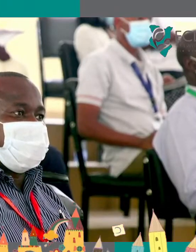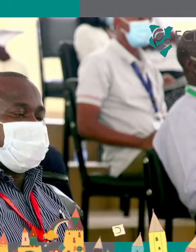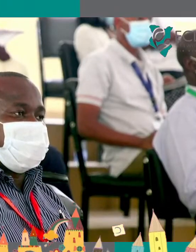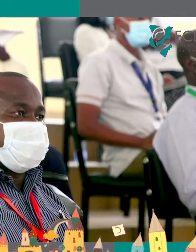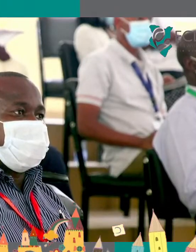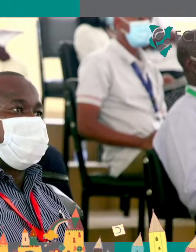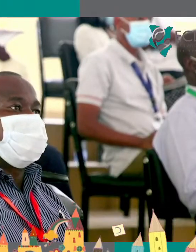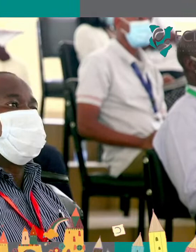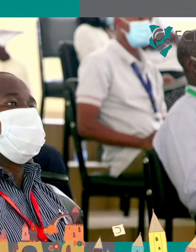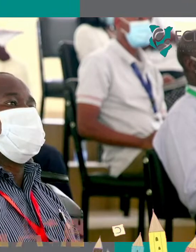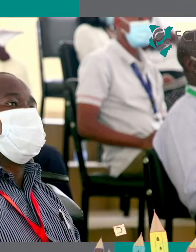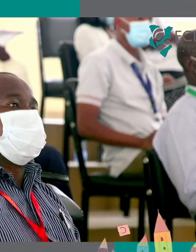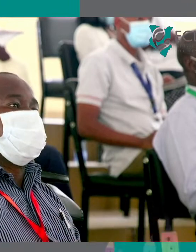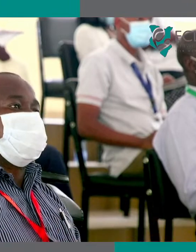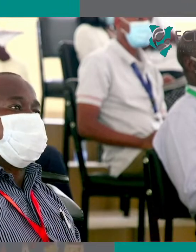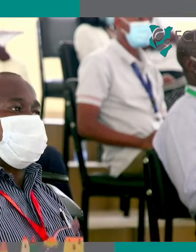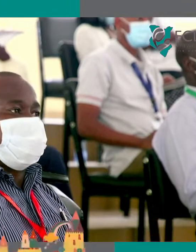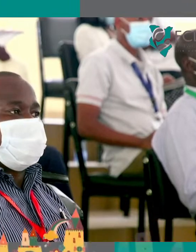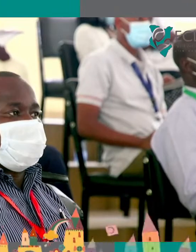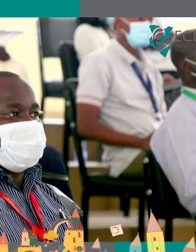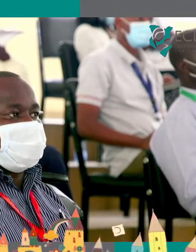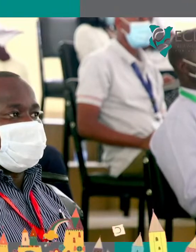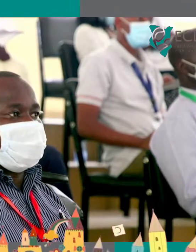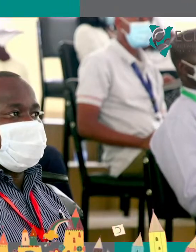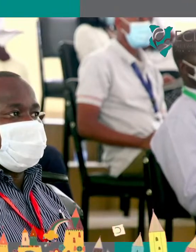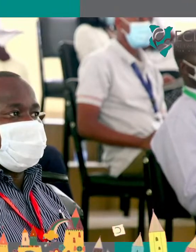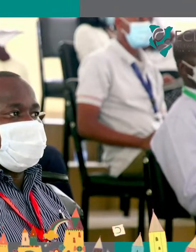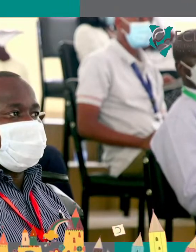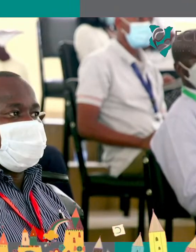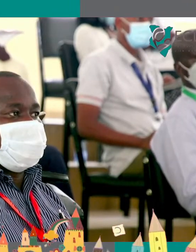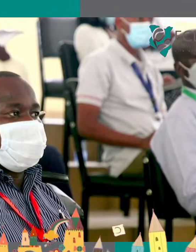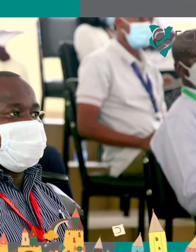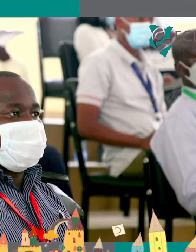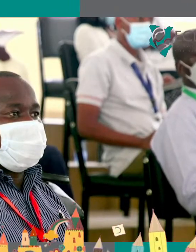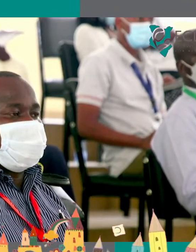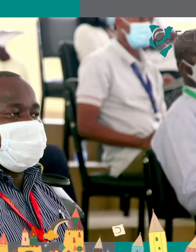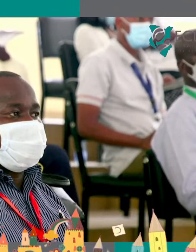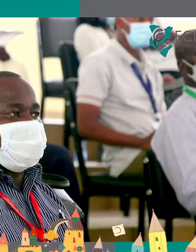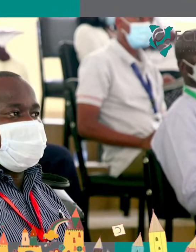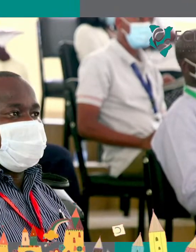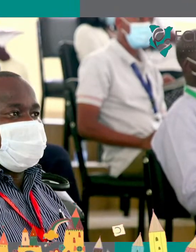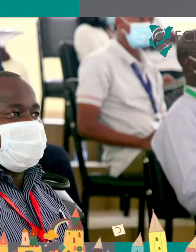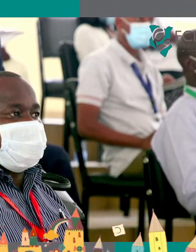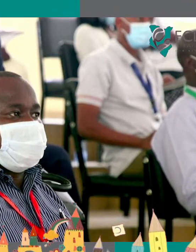protection bit. We work together with the national government on issues to do with violence, so we do a lot with the